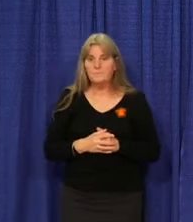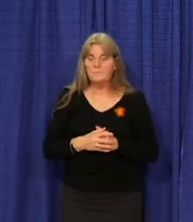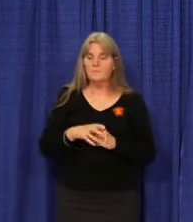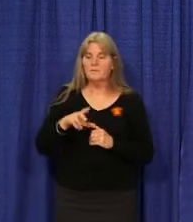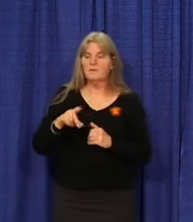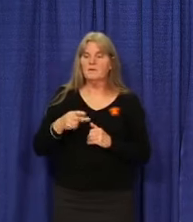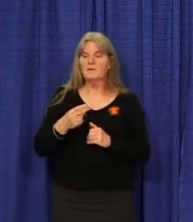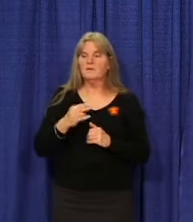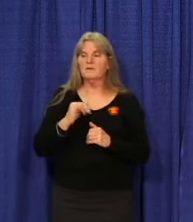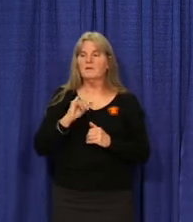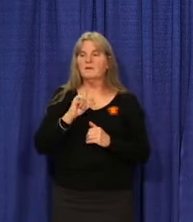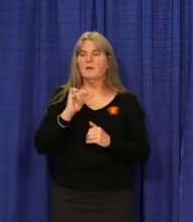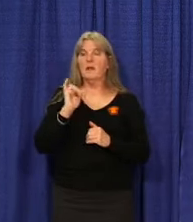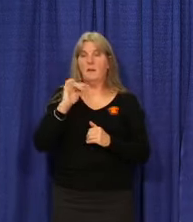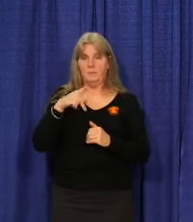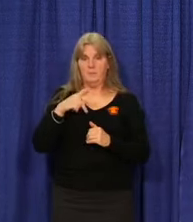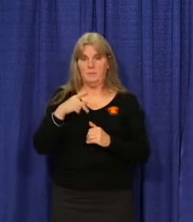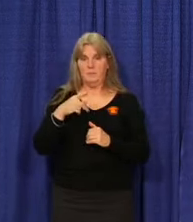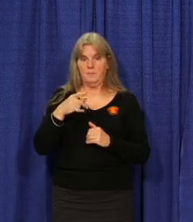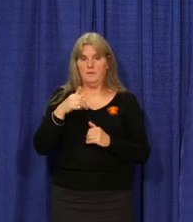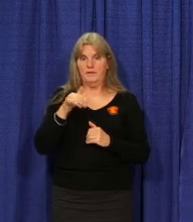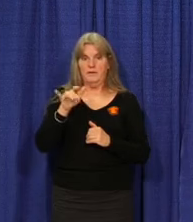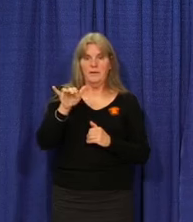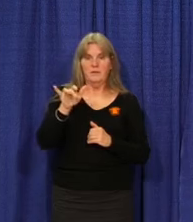Philippe, are you with us?